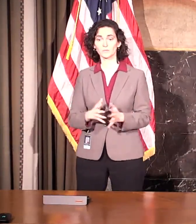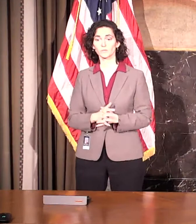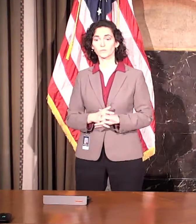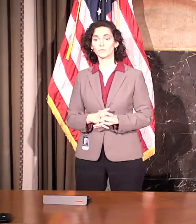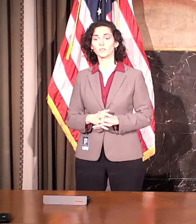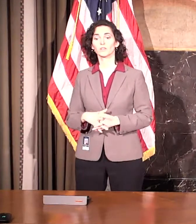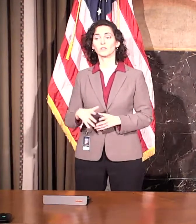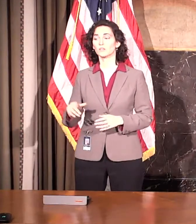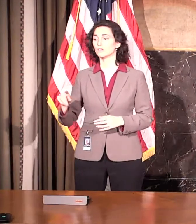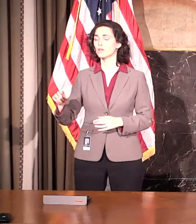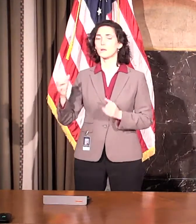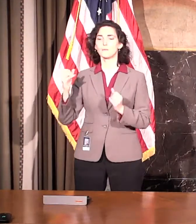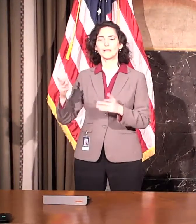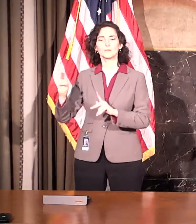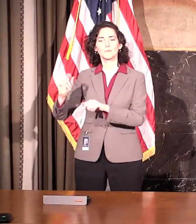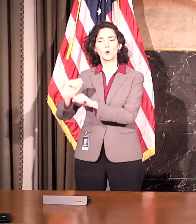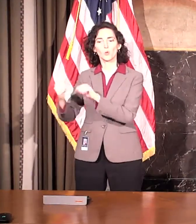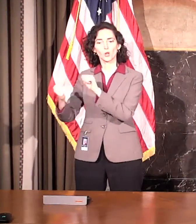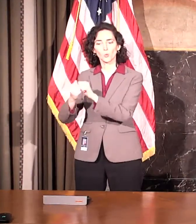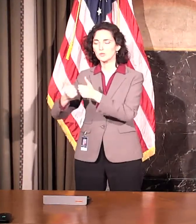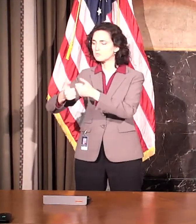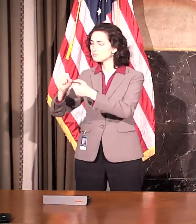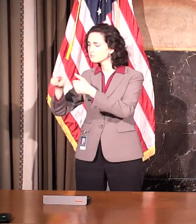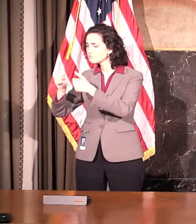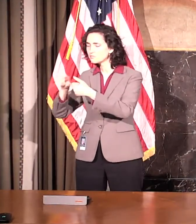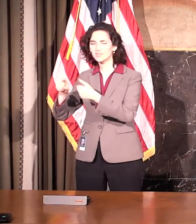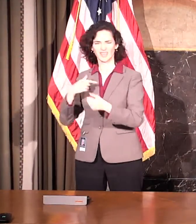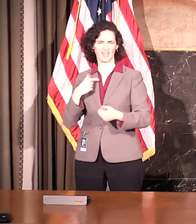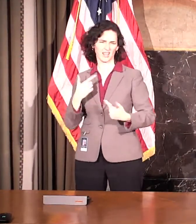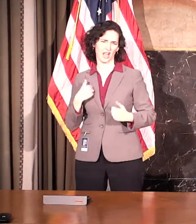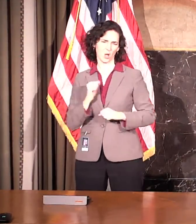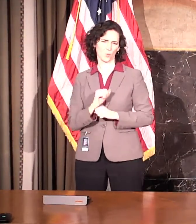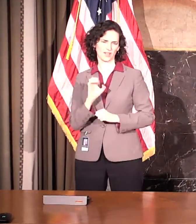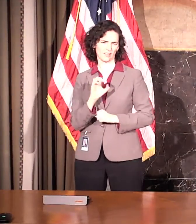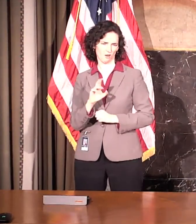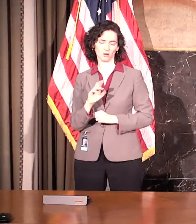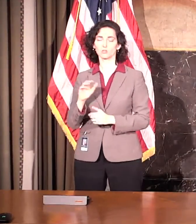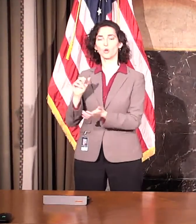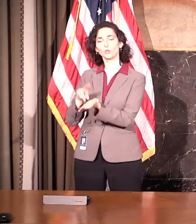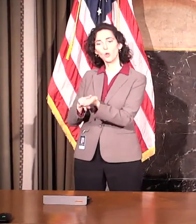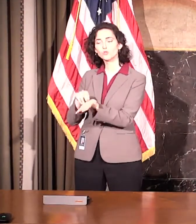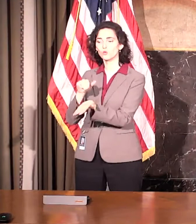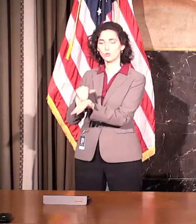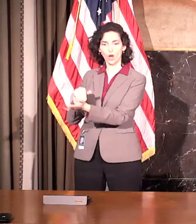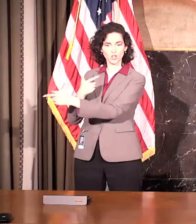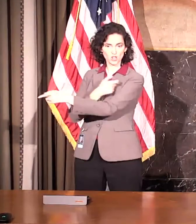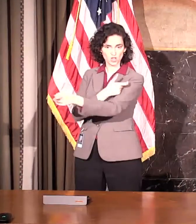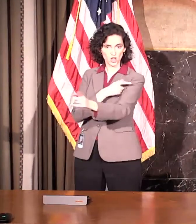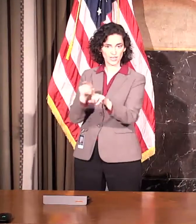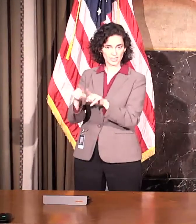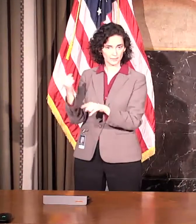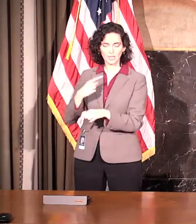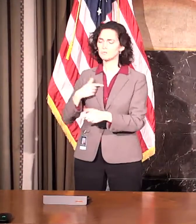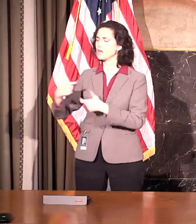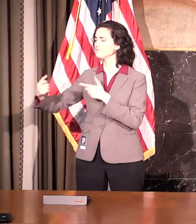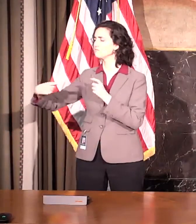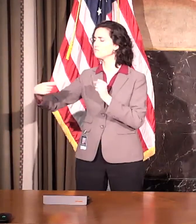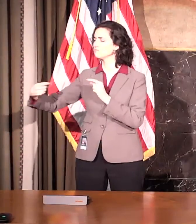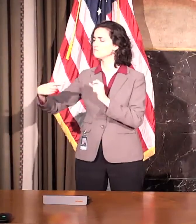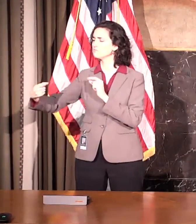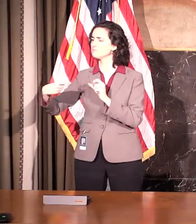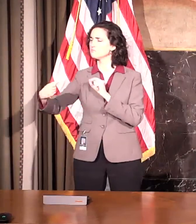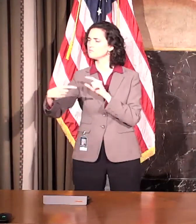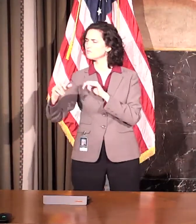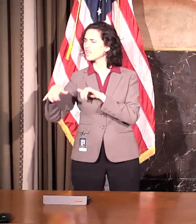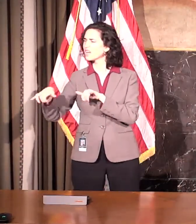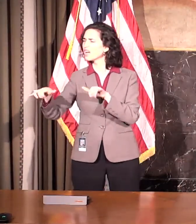texting with a number of colleagues in the ER where I work, nurses and docs, who also got the vaccine on the same day, and that seemed to be the sense,